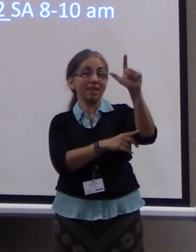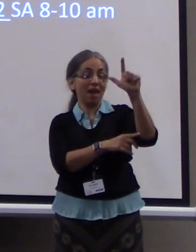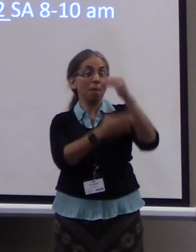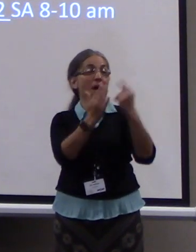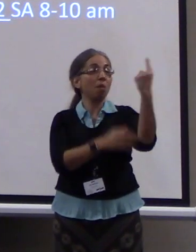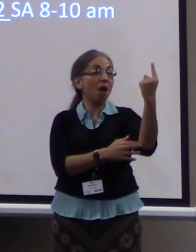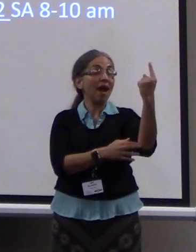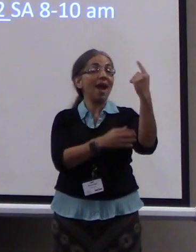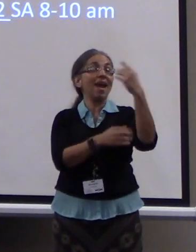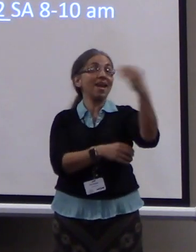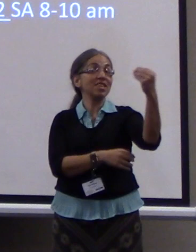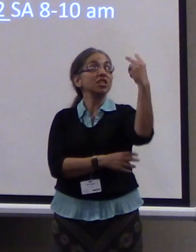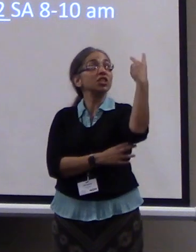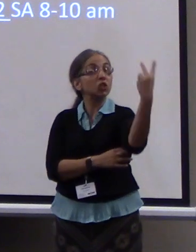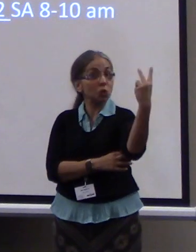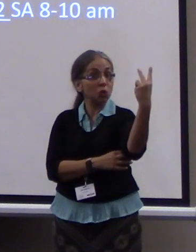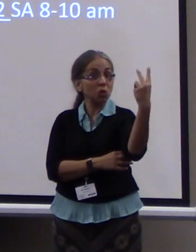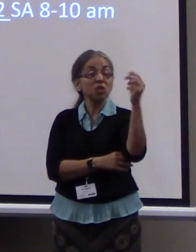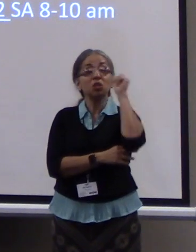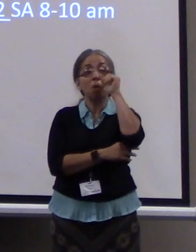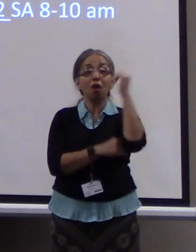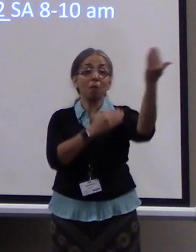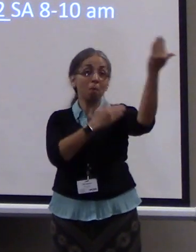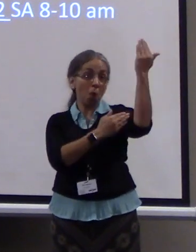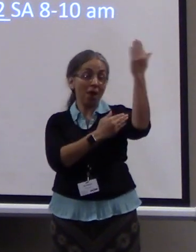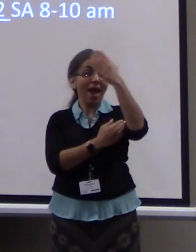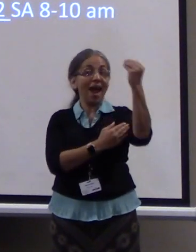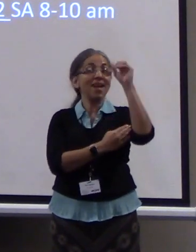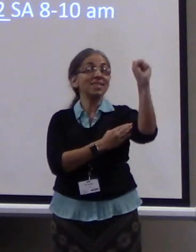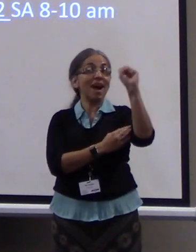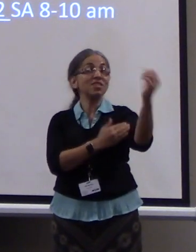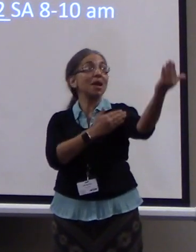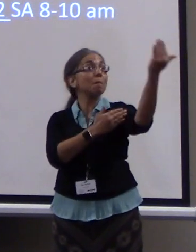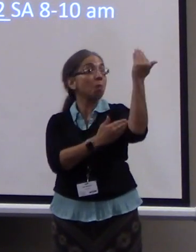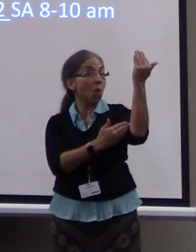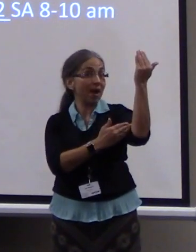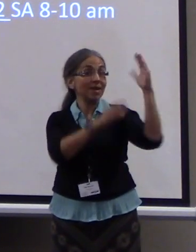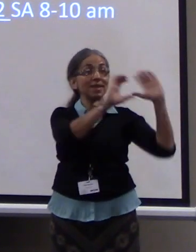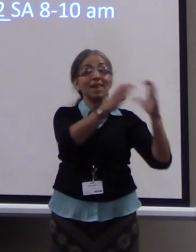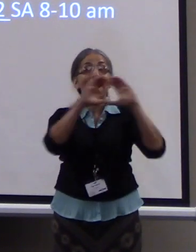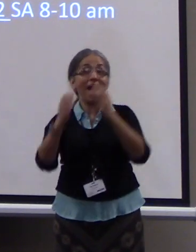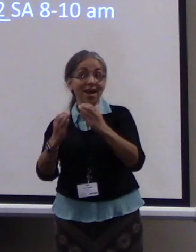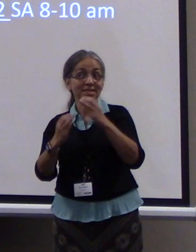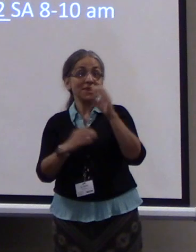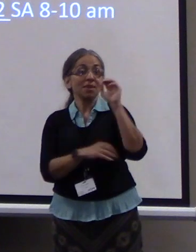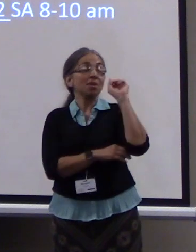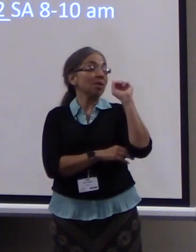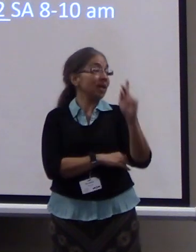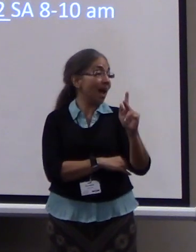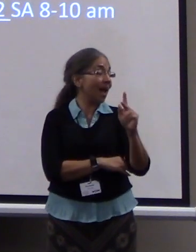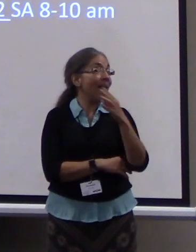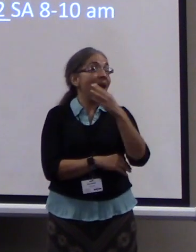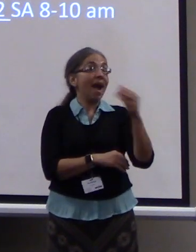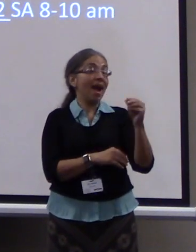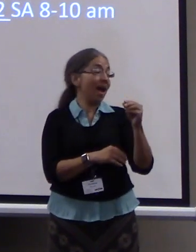the measure of ASL Part 1 and Part 2 tomorrow in the morning and Saturday morning. We'll have